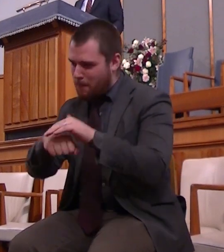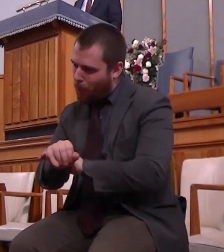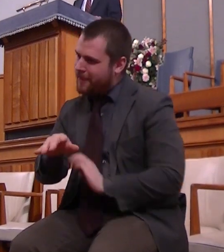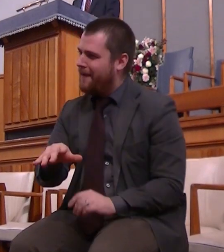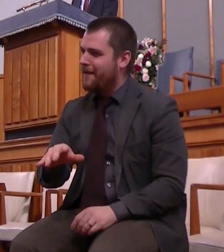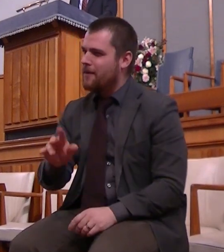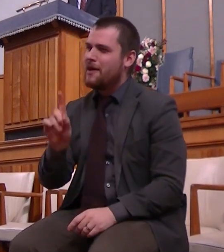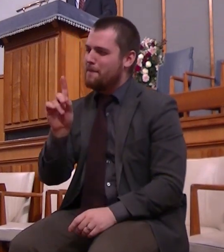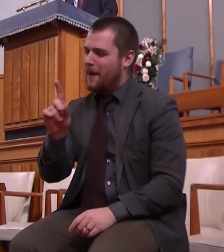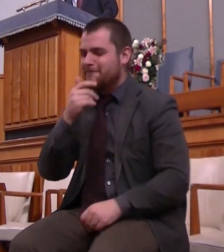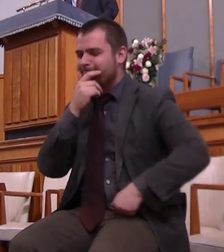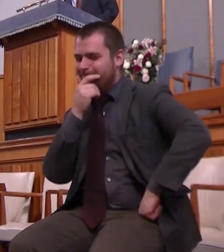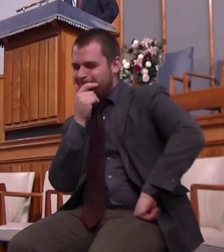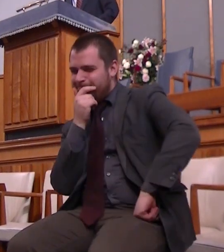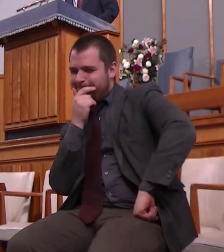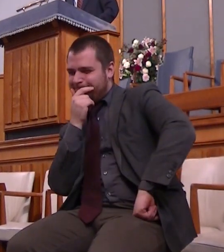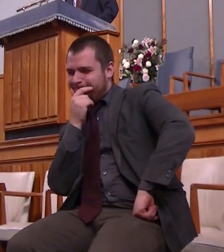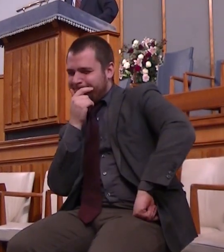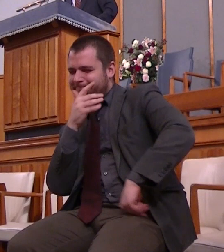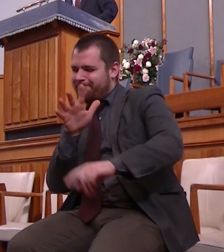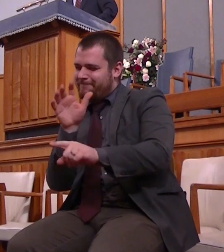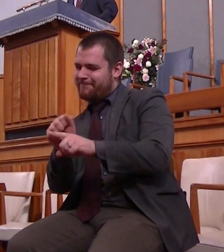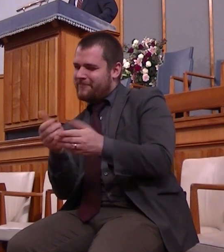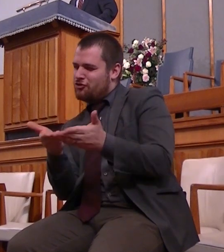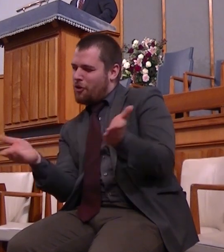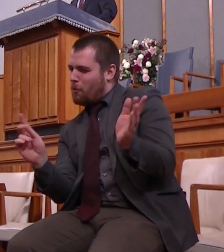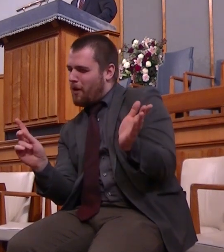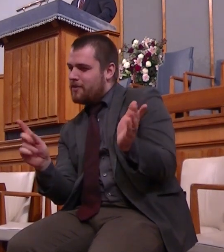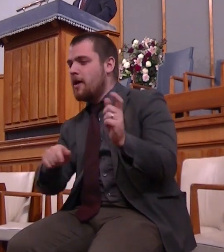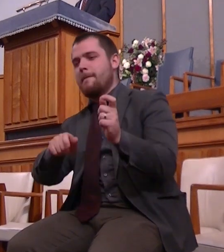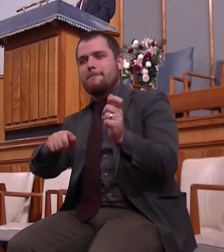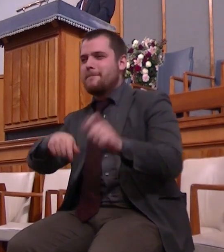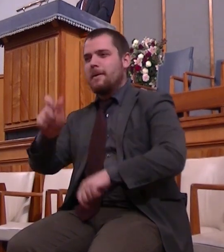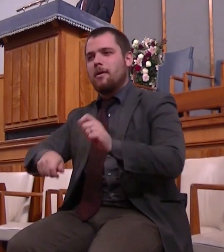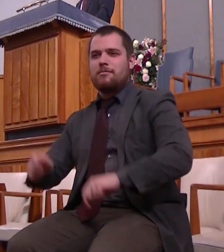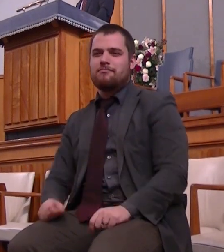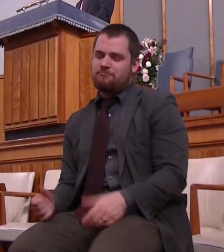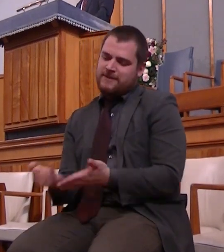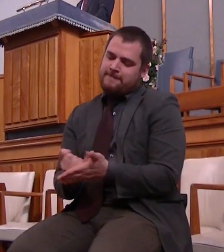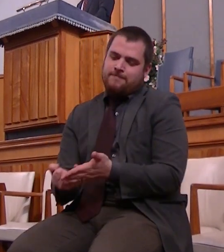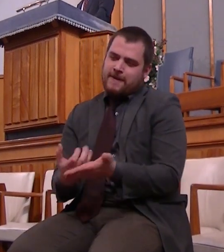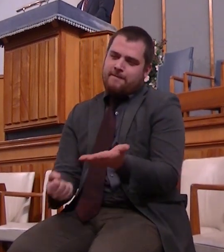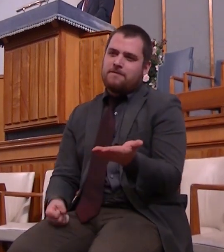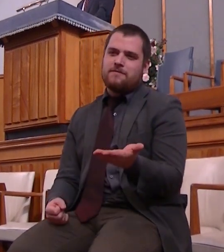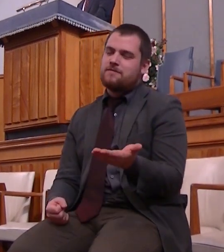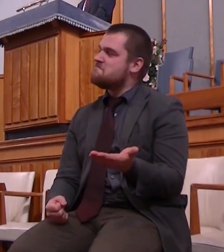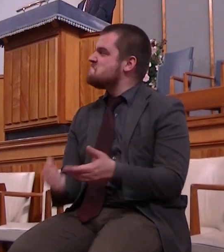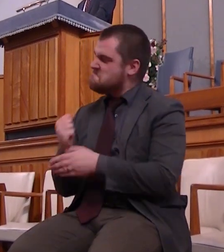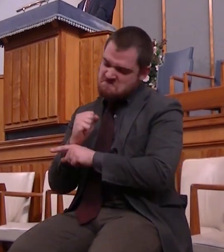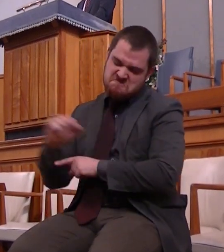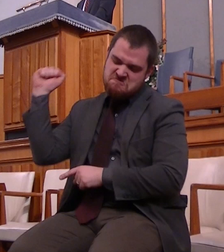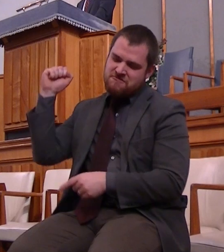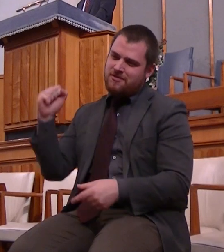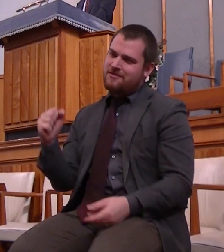they are also a demonstration of the unreasonableness of our human hearts before